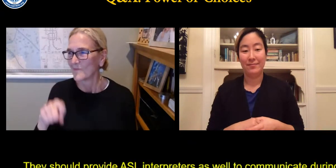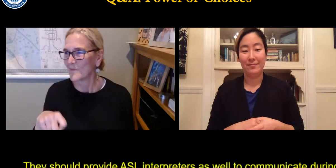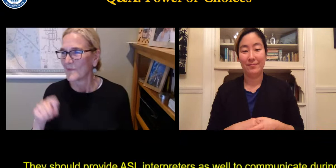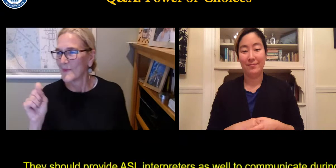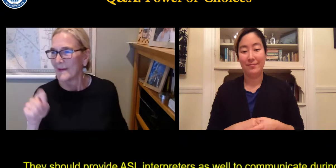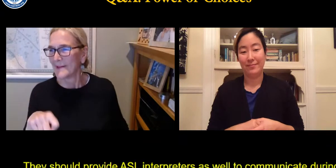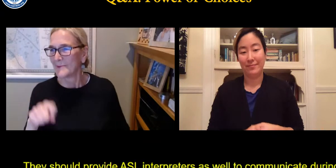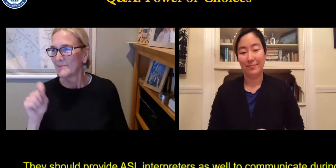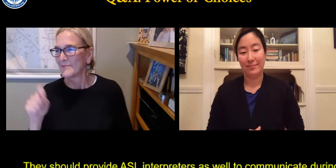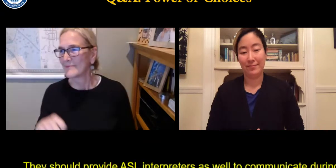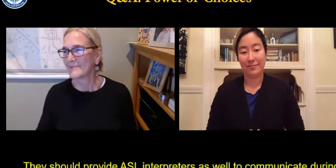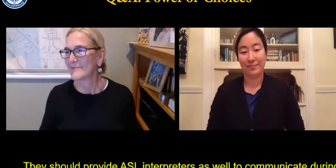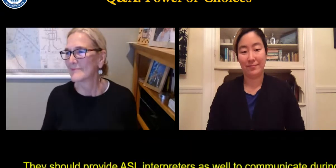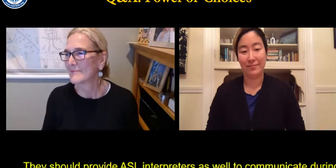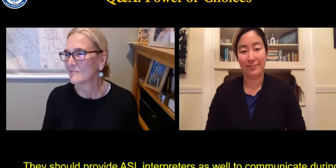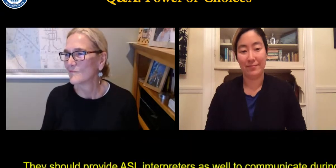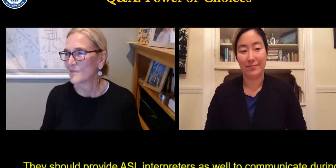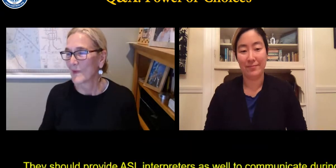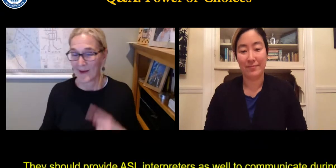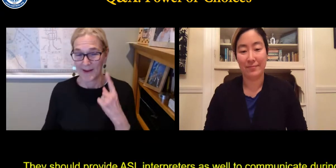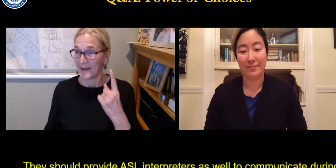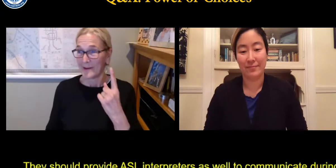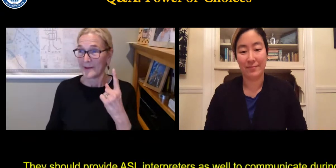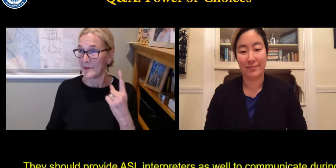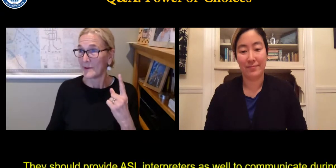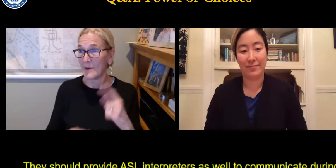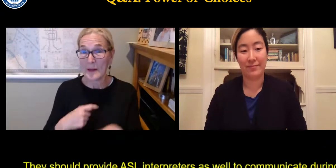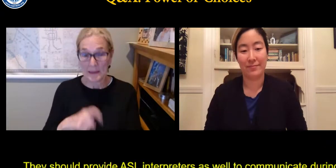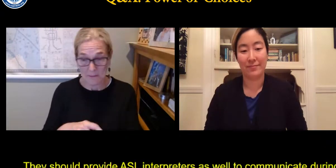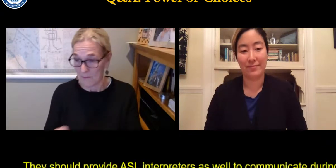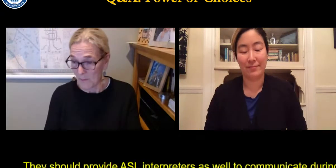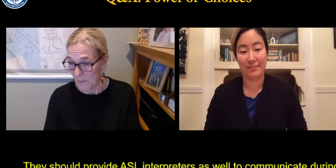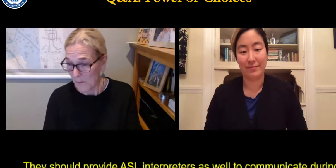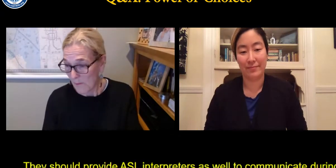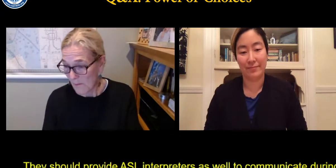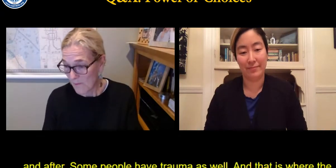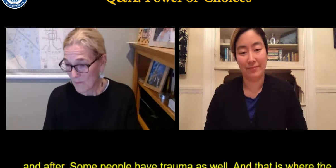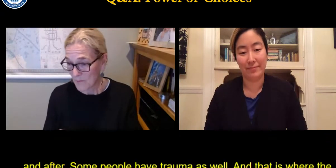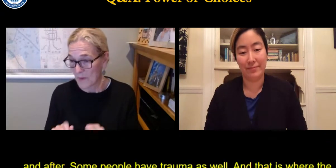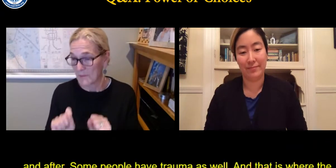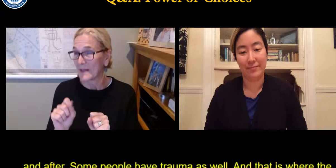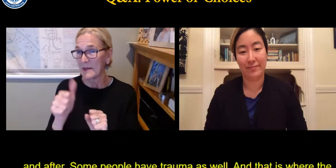the deaf community needs to explain and reach out how those services work.